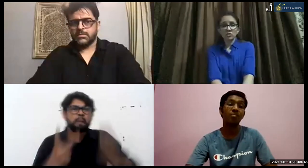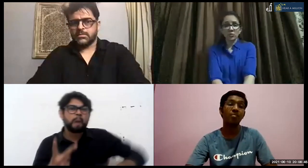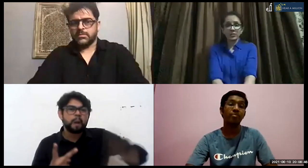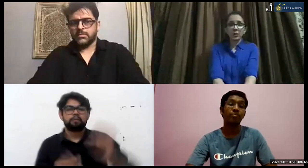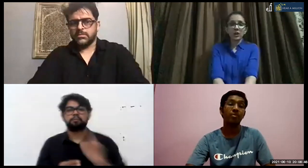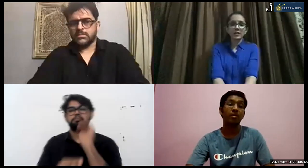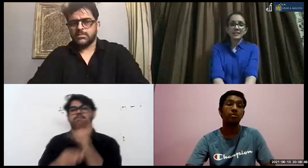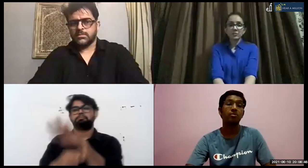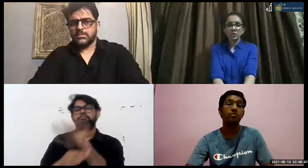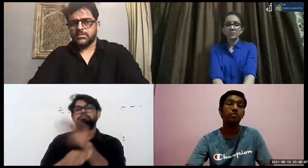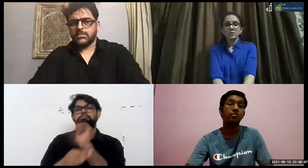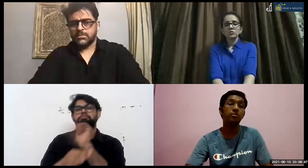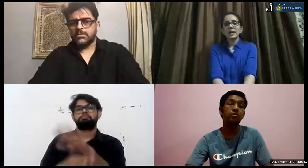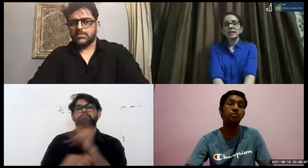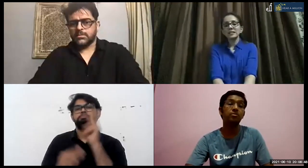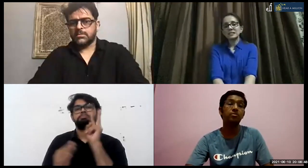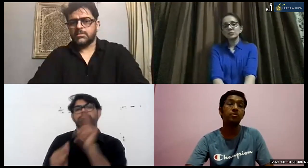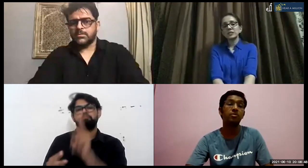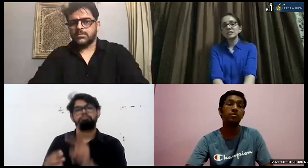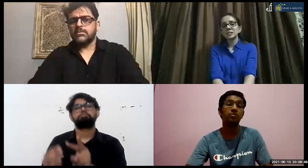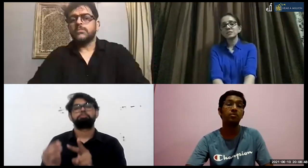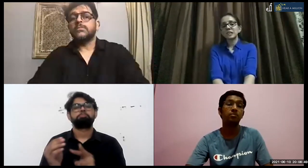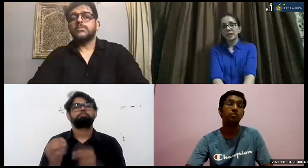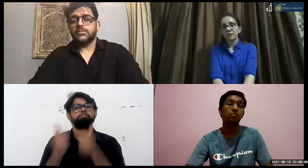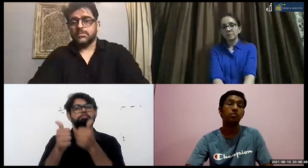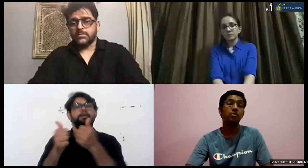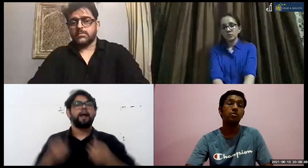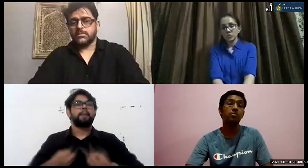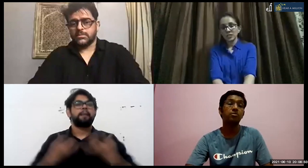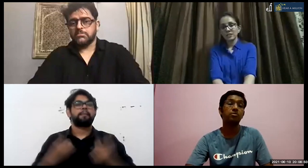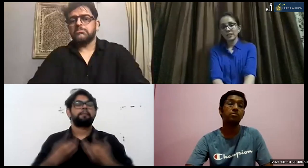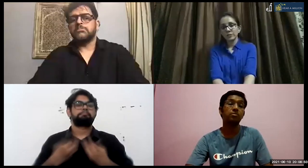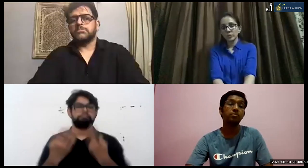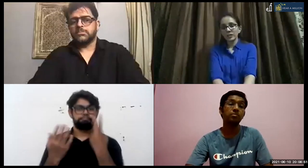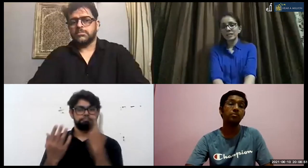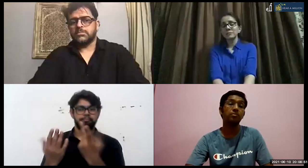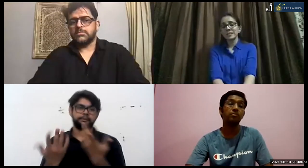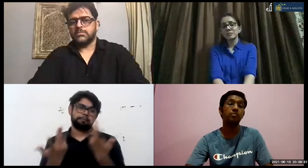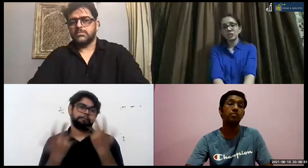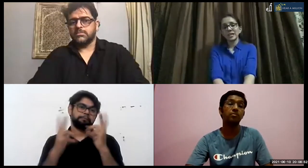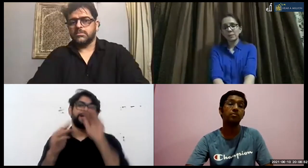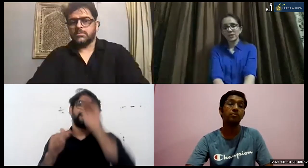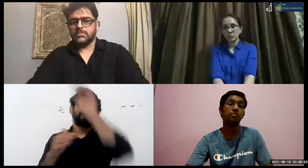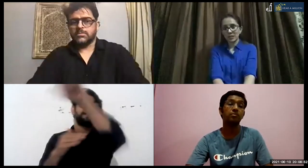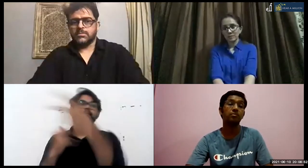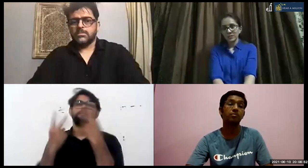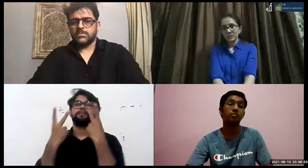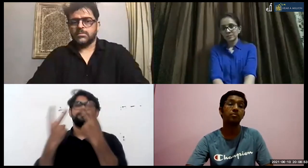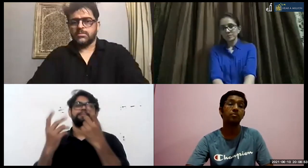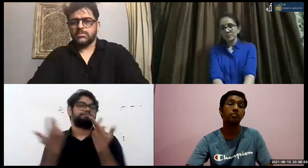alphabet, story work, etc. So that easily we can keep sending to children and they can view it, and it makes them really happy